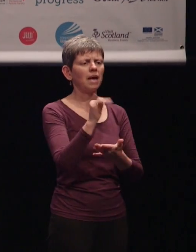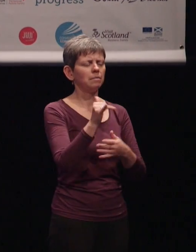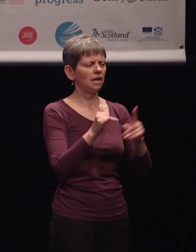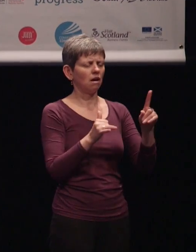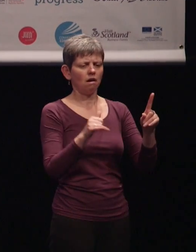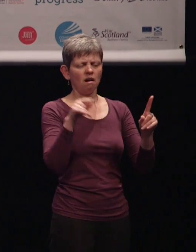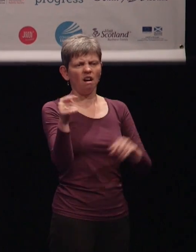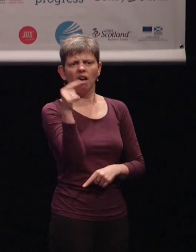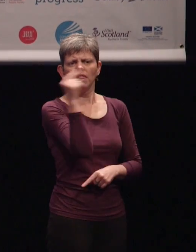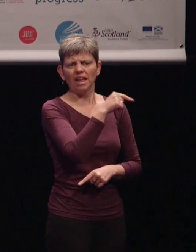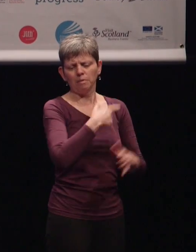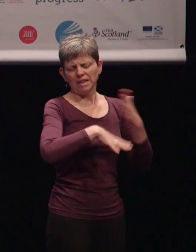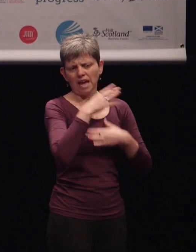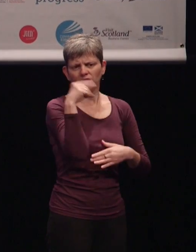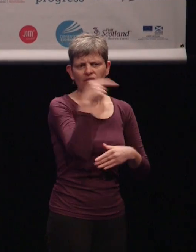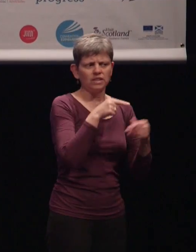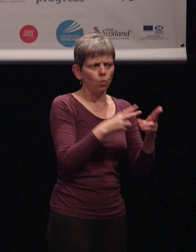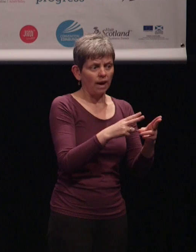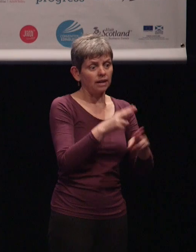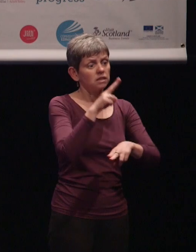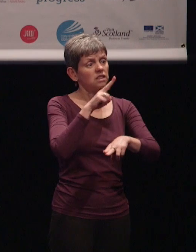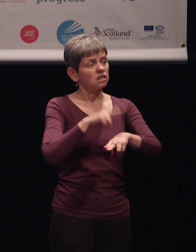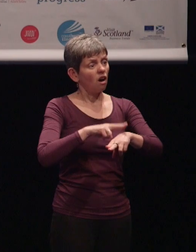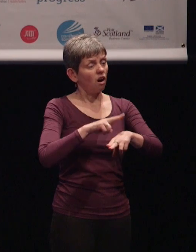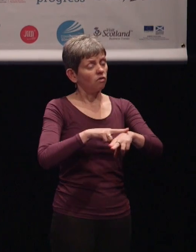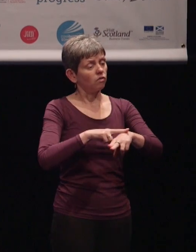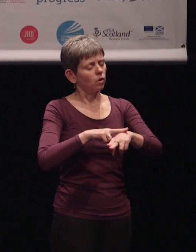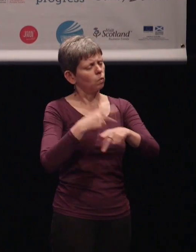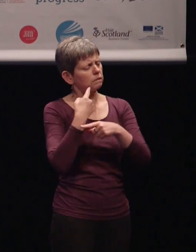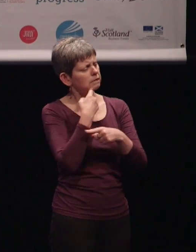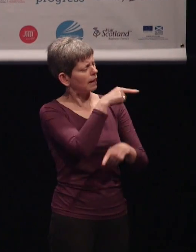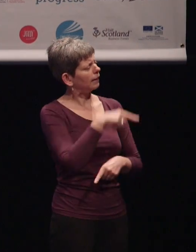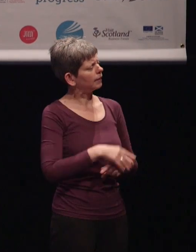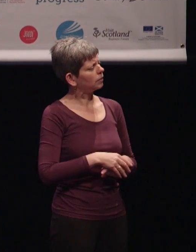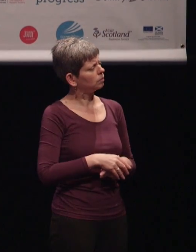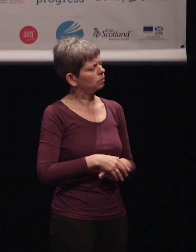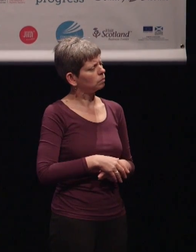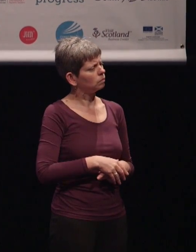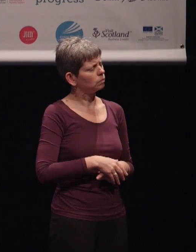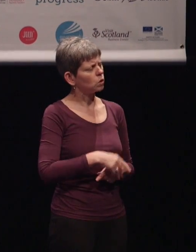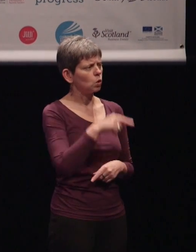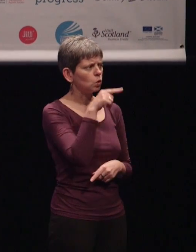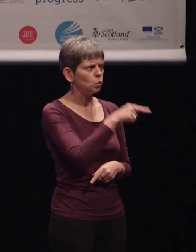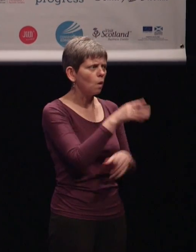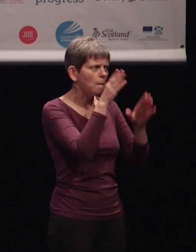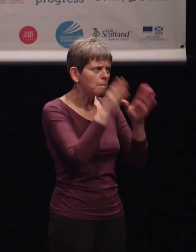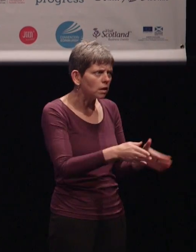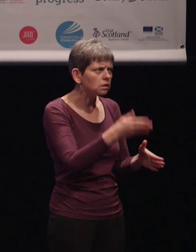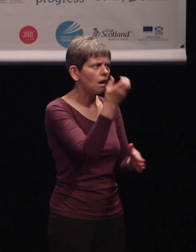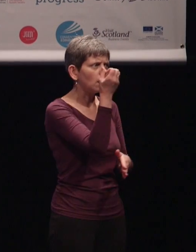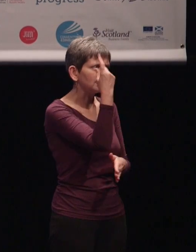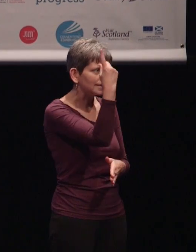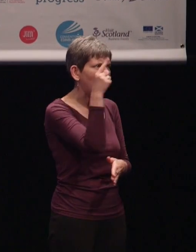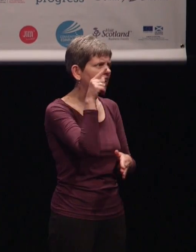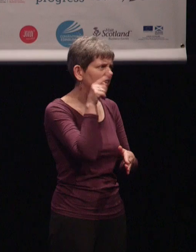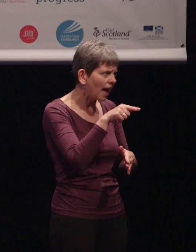has behaved in a certain way, staff will tell the person with autism, you must understand that, and you can